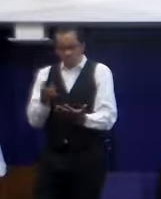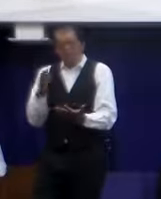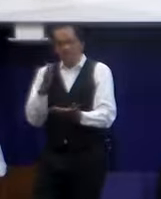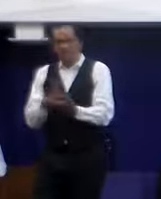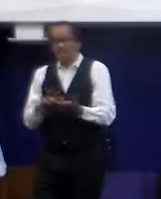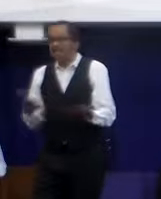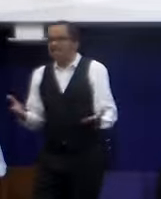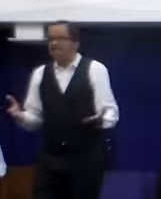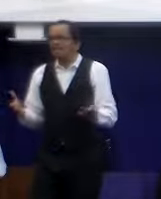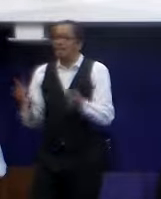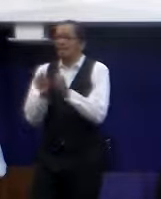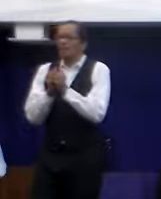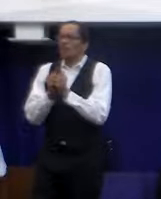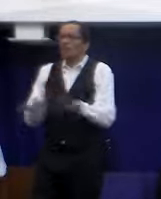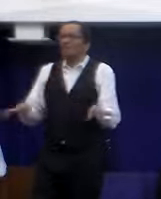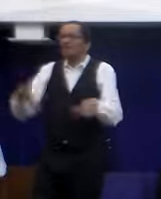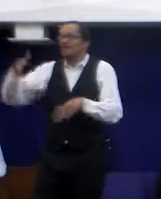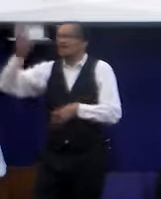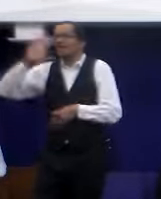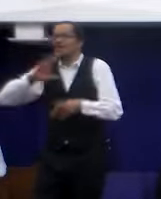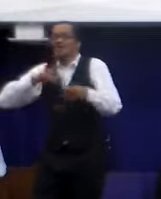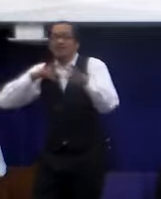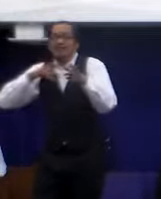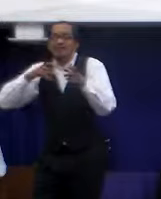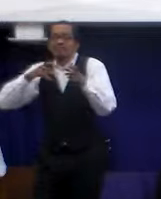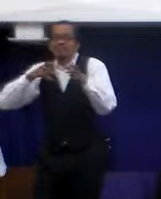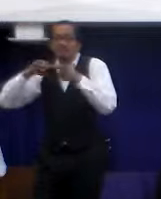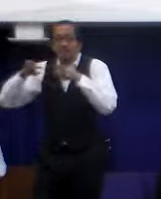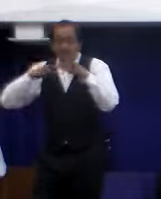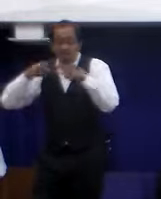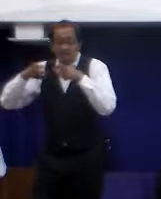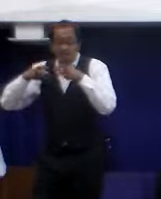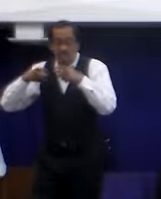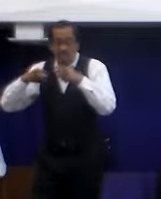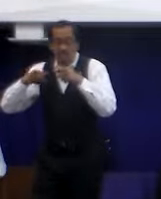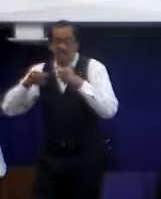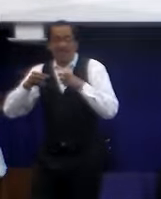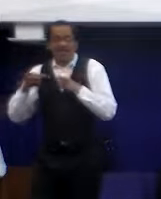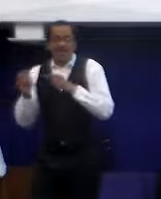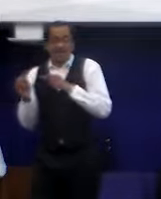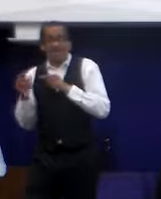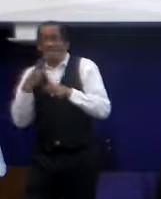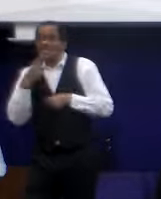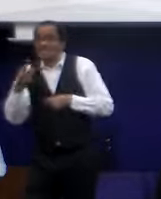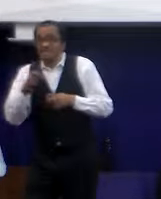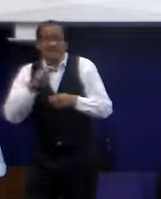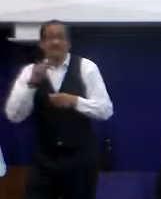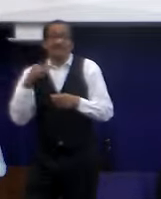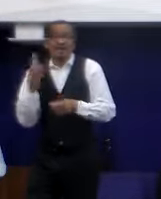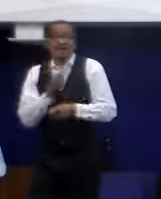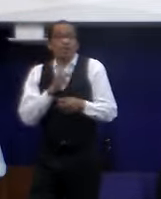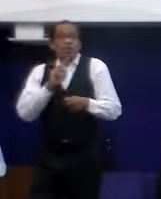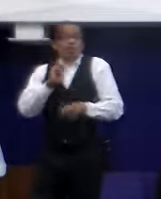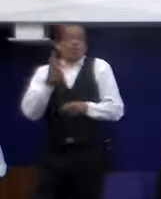Without God's direction, sometimes God needs to direct us in the way that we should go. Mm-hmm. Amen. You know, some of us, we